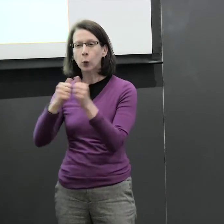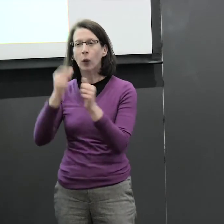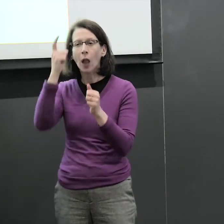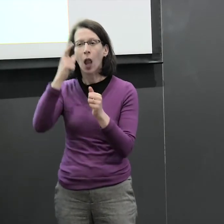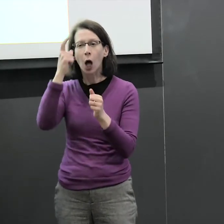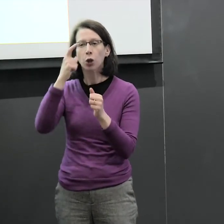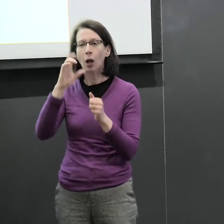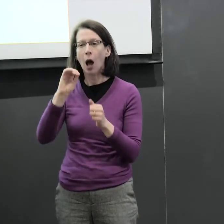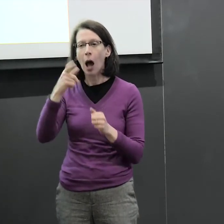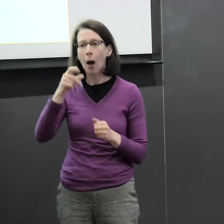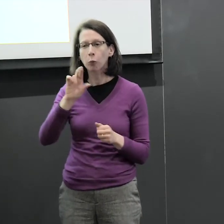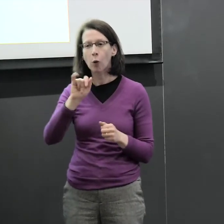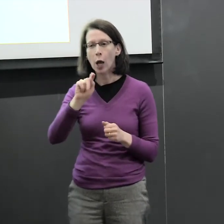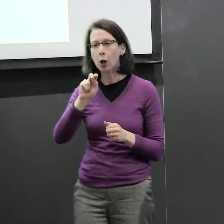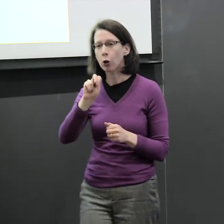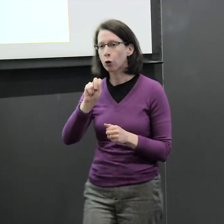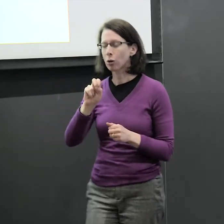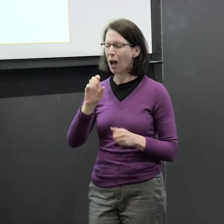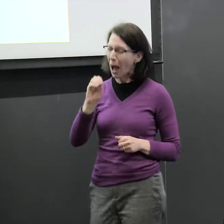So,